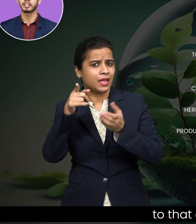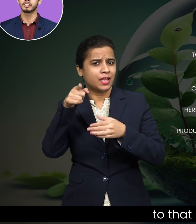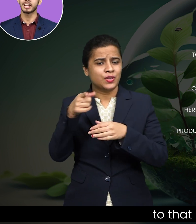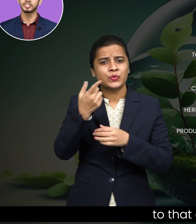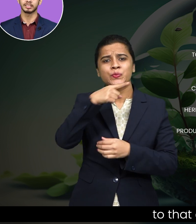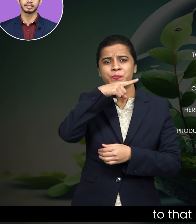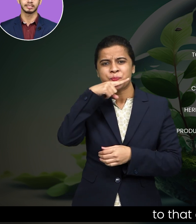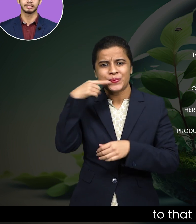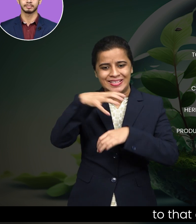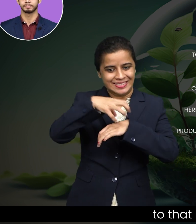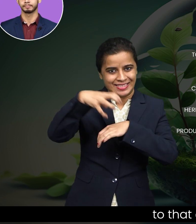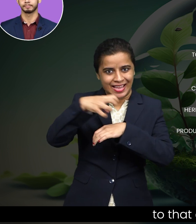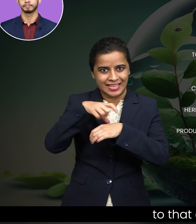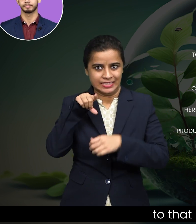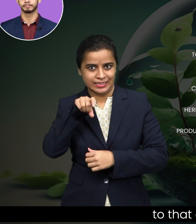the crustaceans